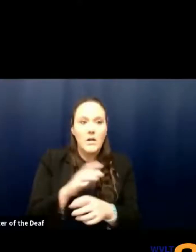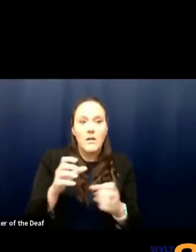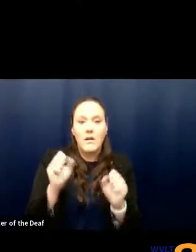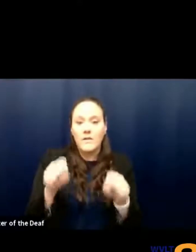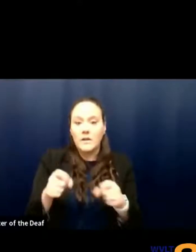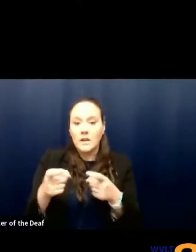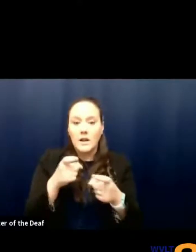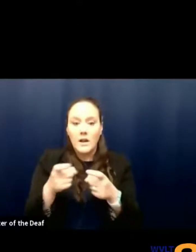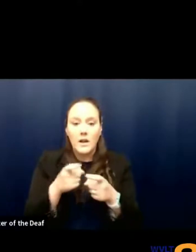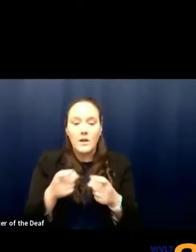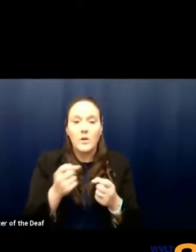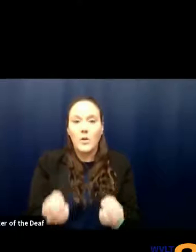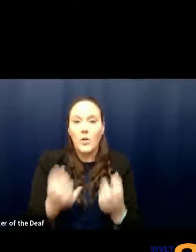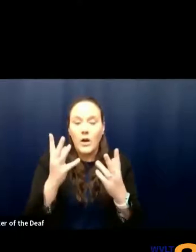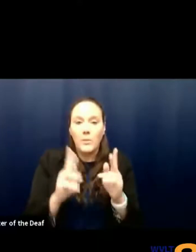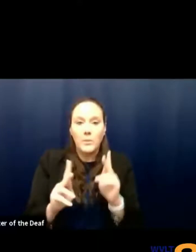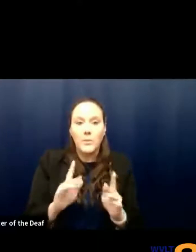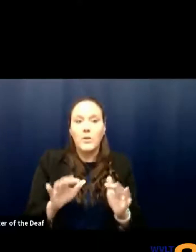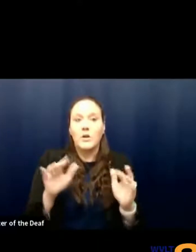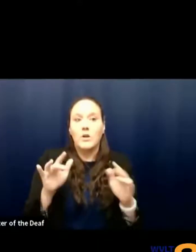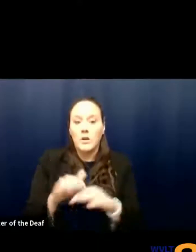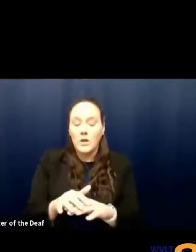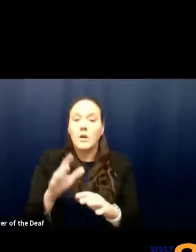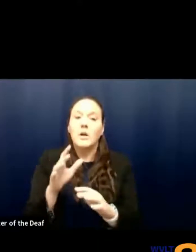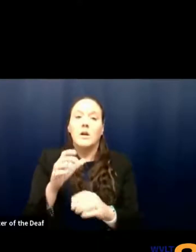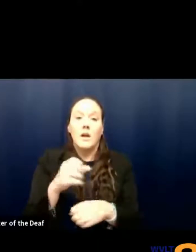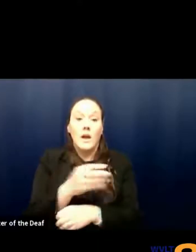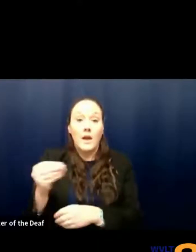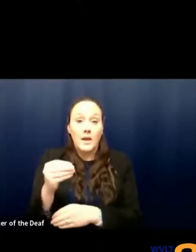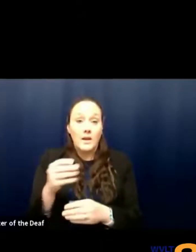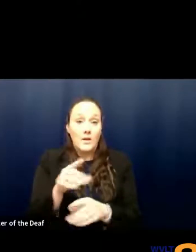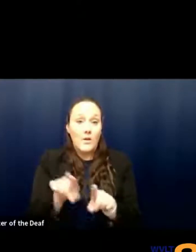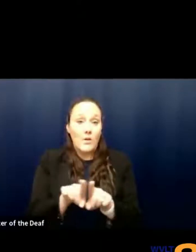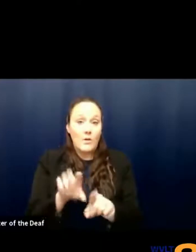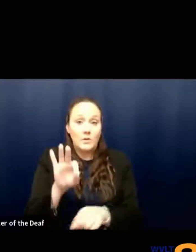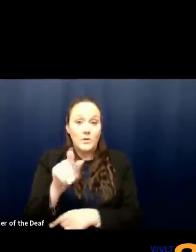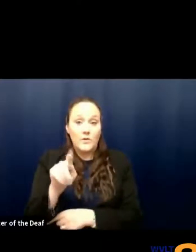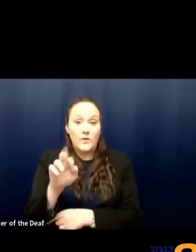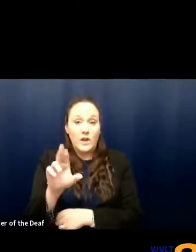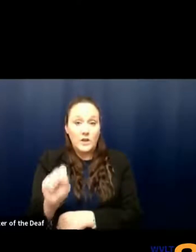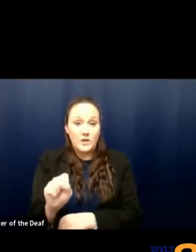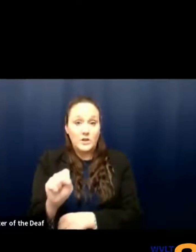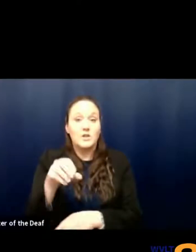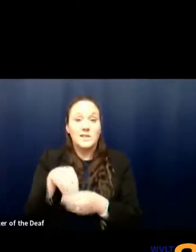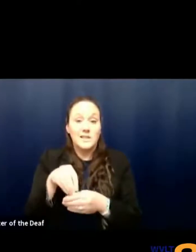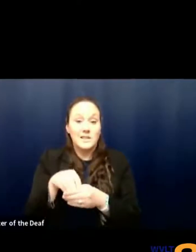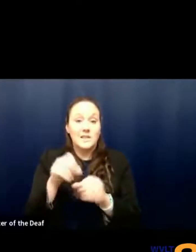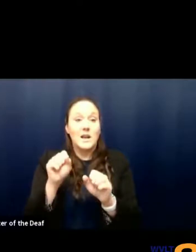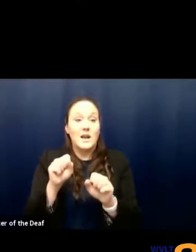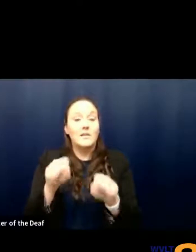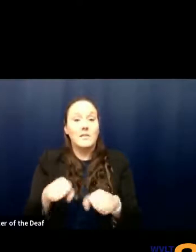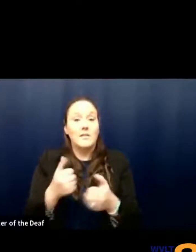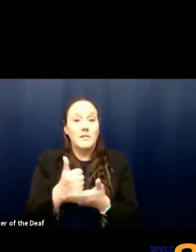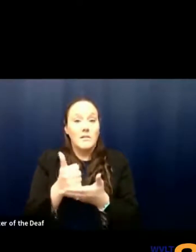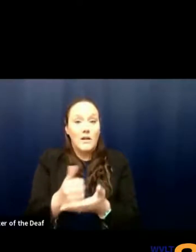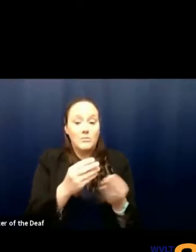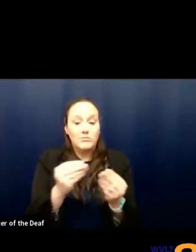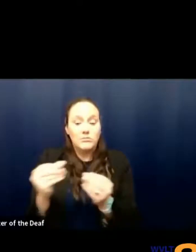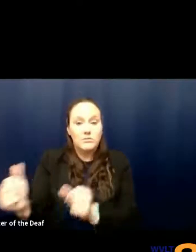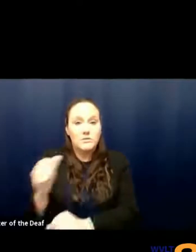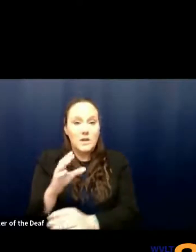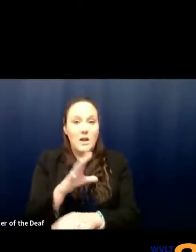while also having features that can be used internally by our clinical team to increase efficiency at the appointments. Because in